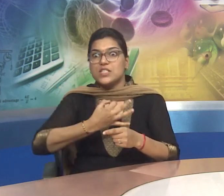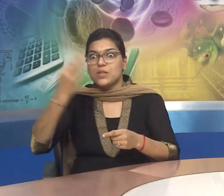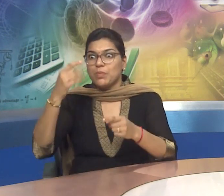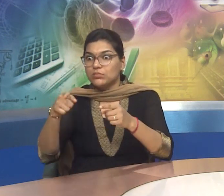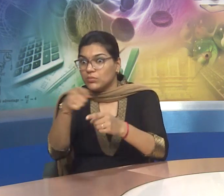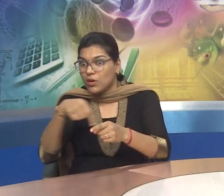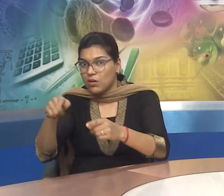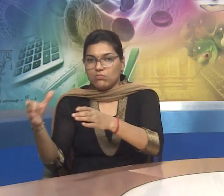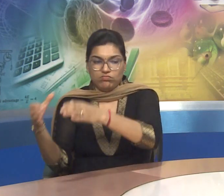for